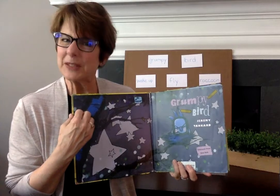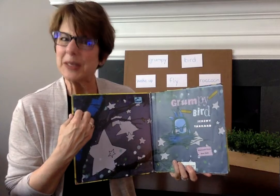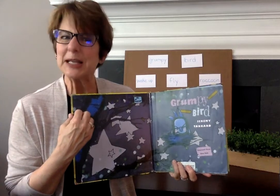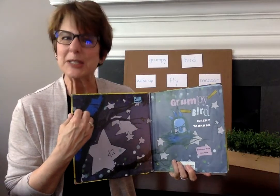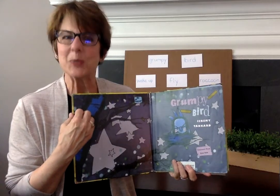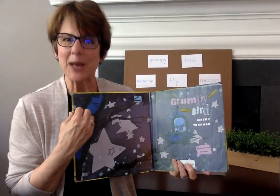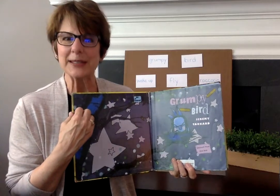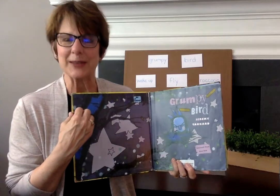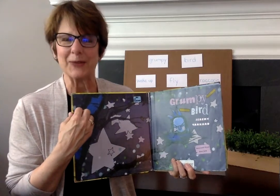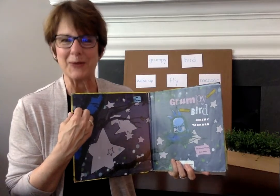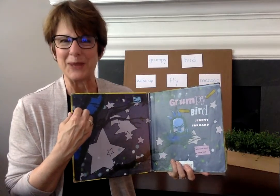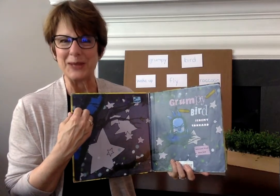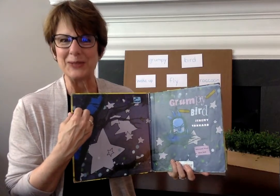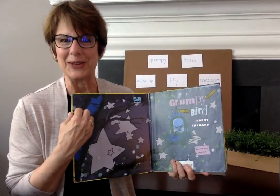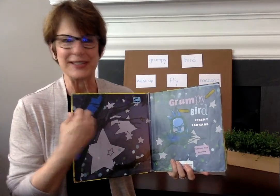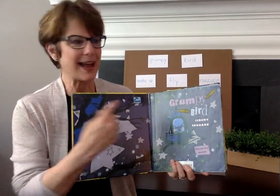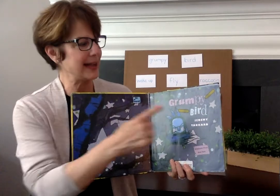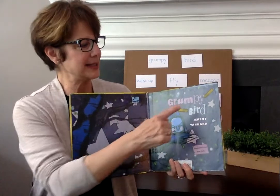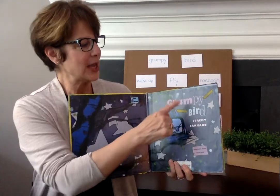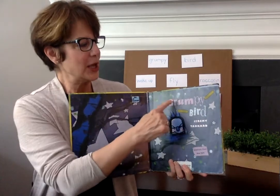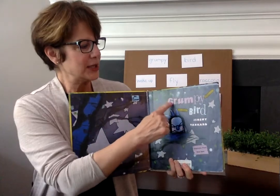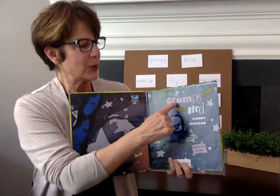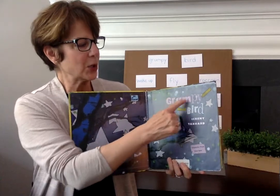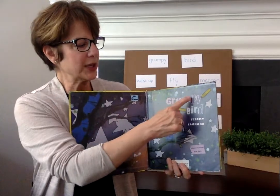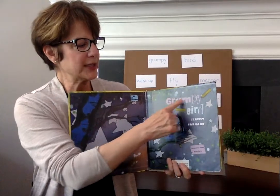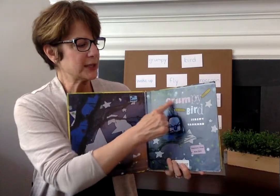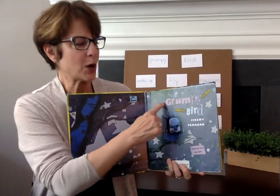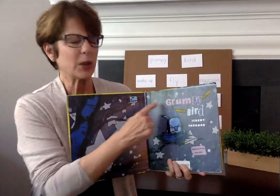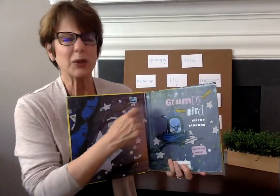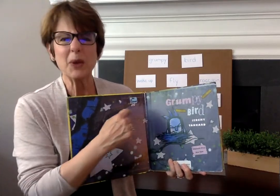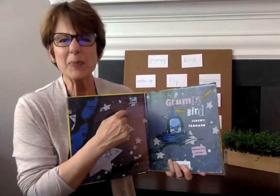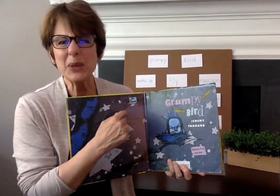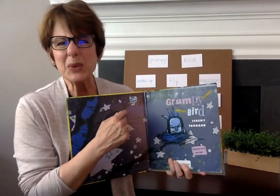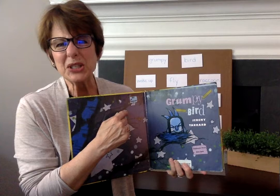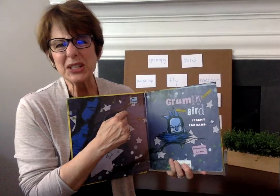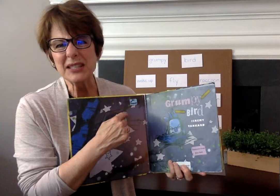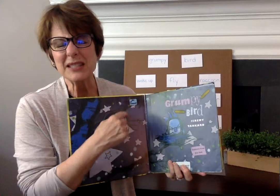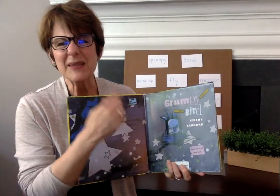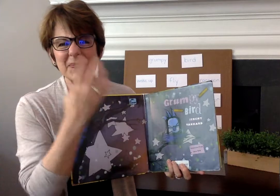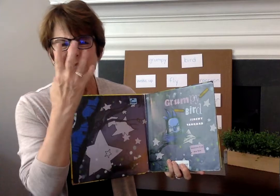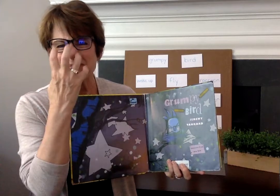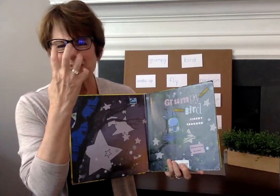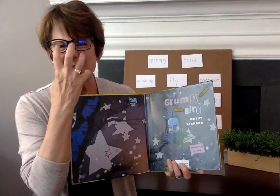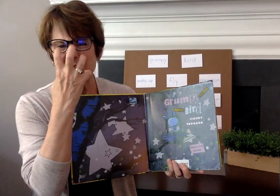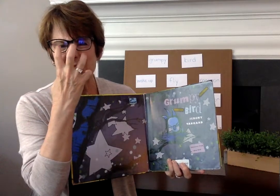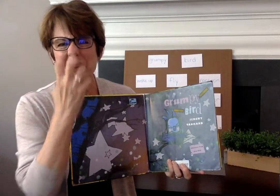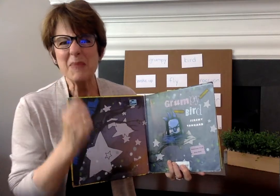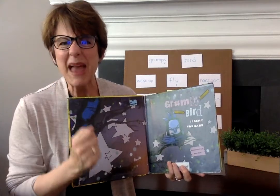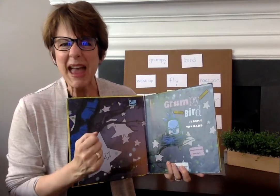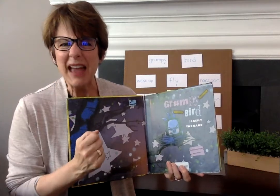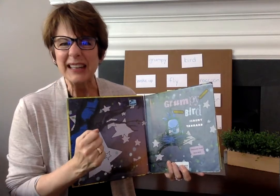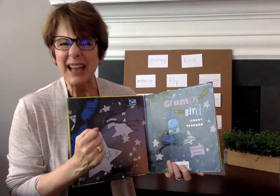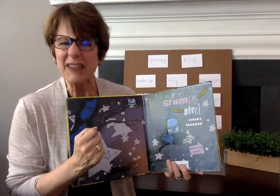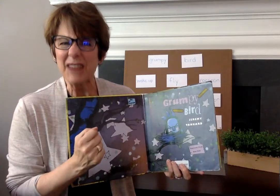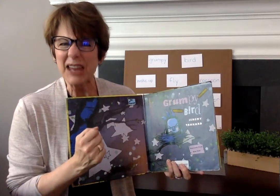be expressive when we use our signs. So we're going to start with grumpy, which is kind of mad, kind of